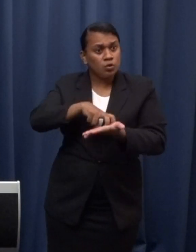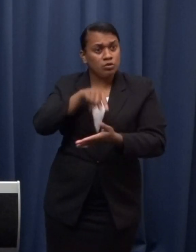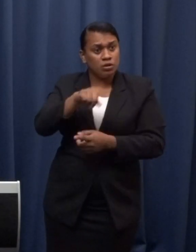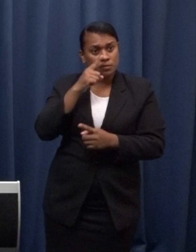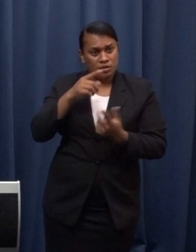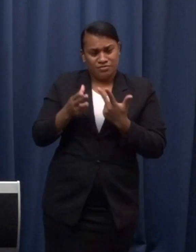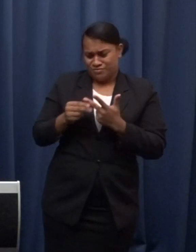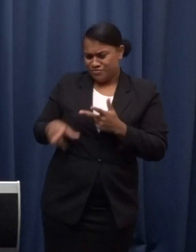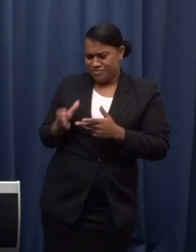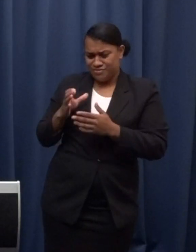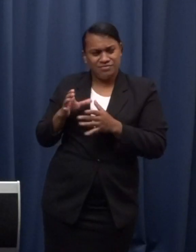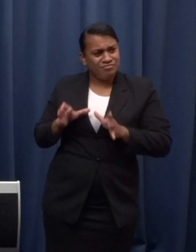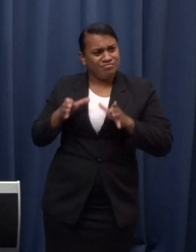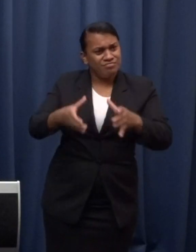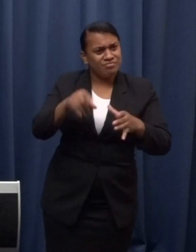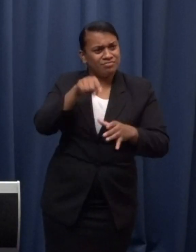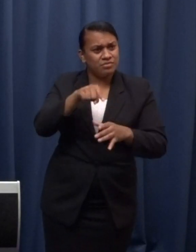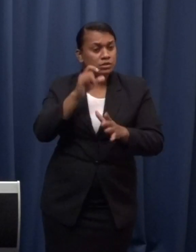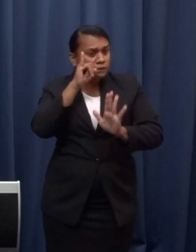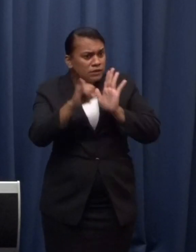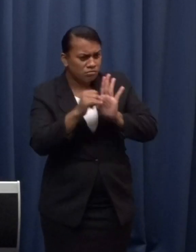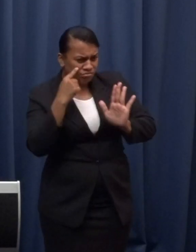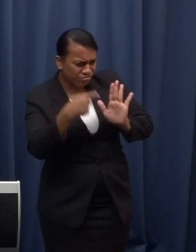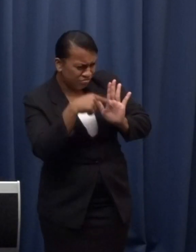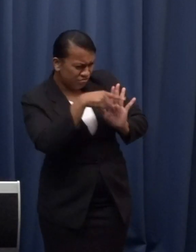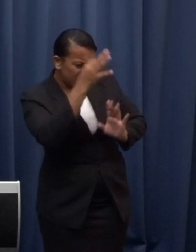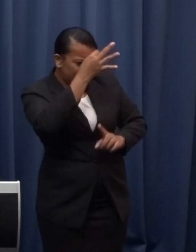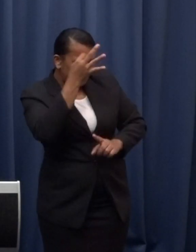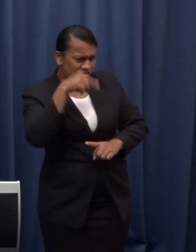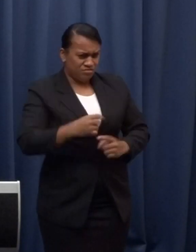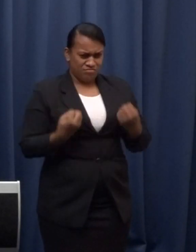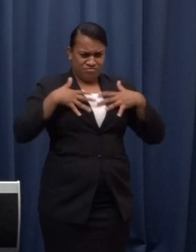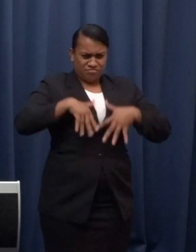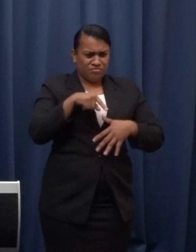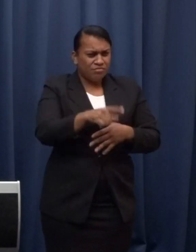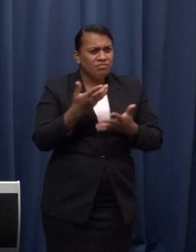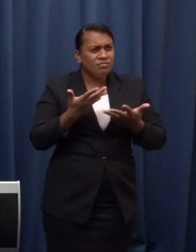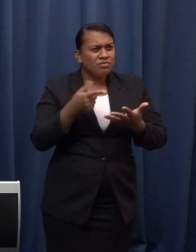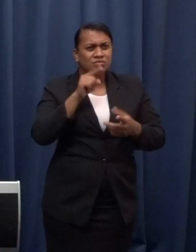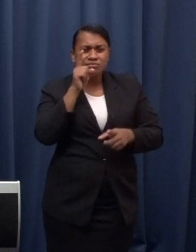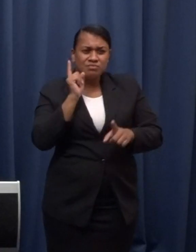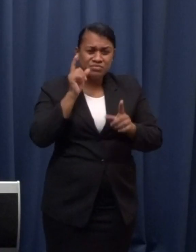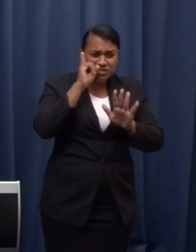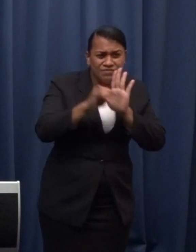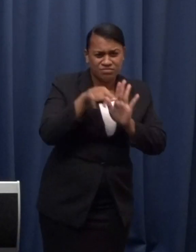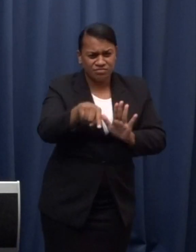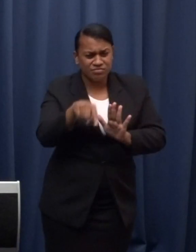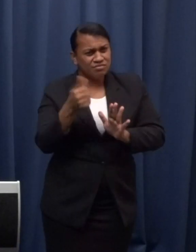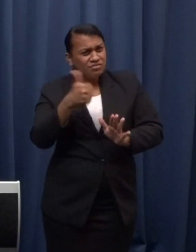separate dedicated spaces specially designed to effectively identify possible COVID-19